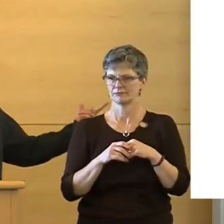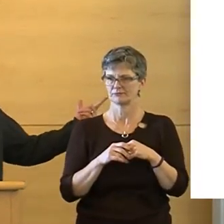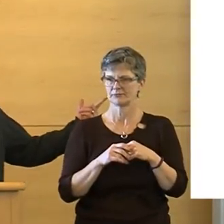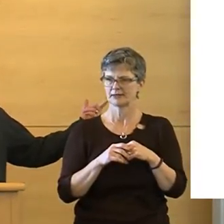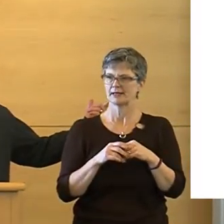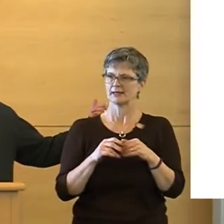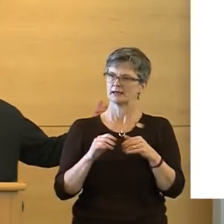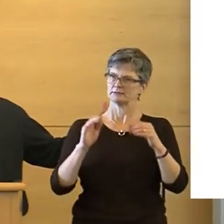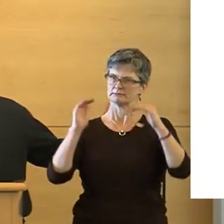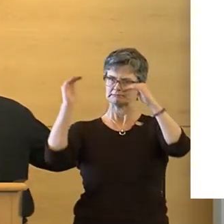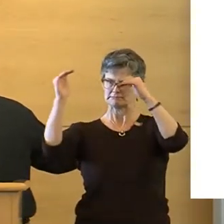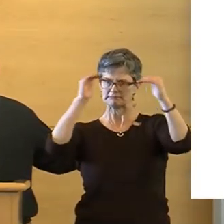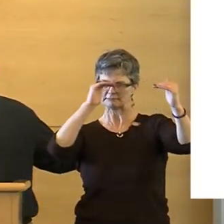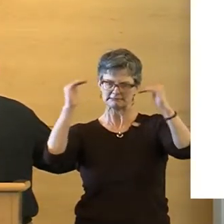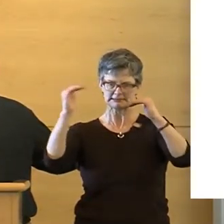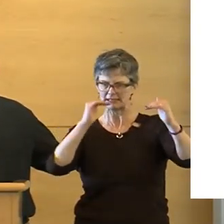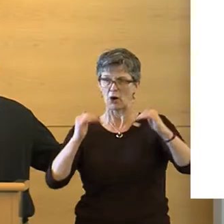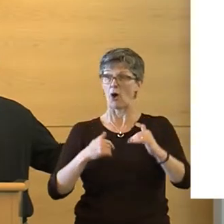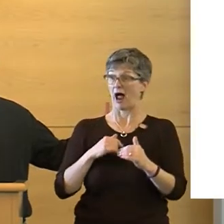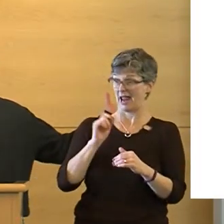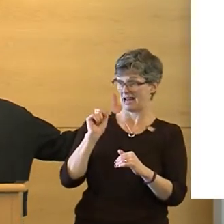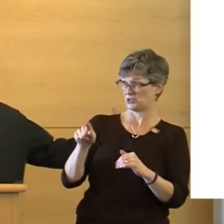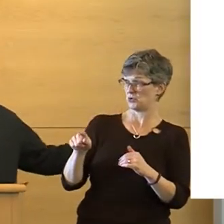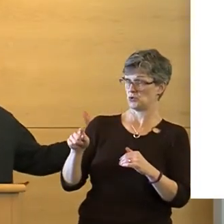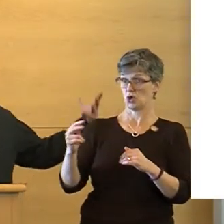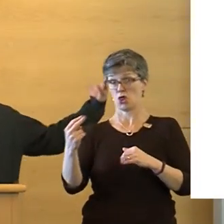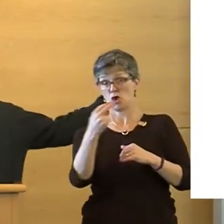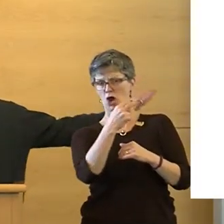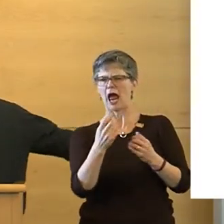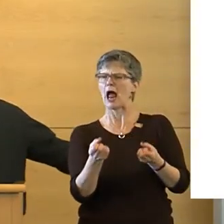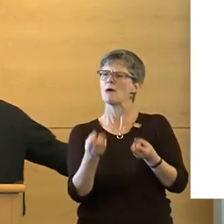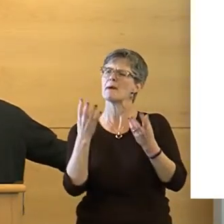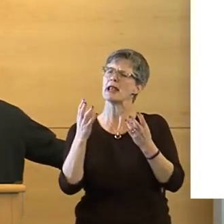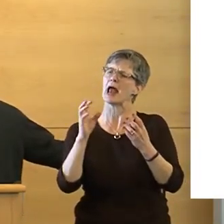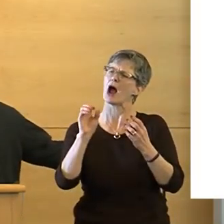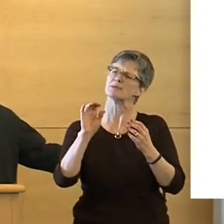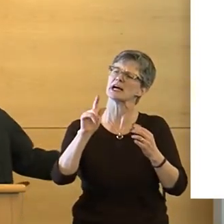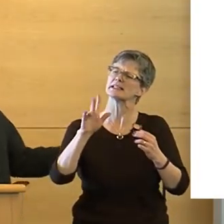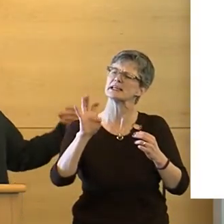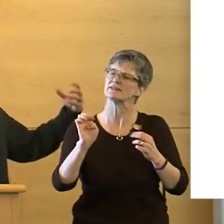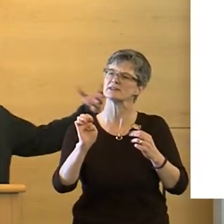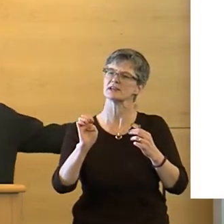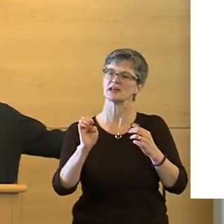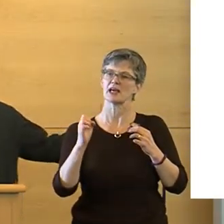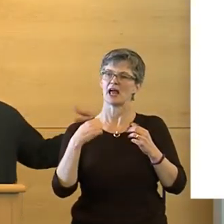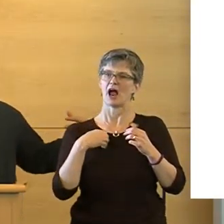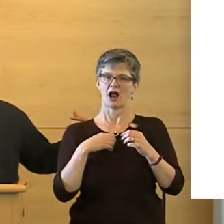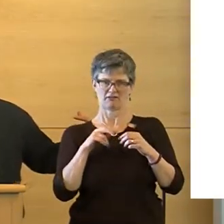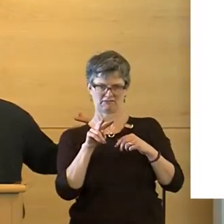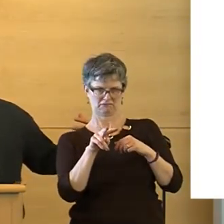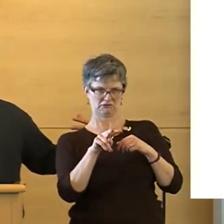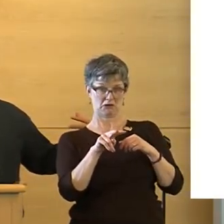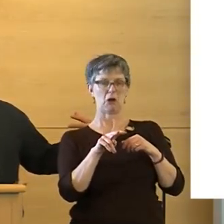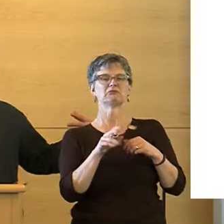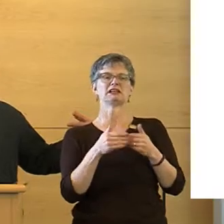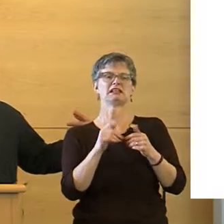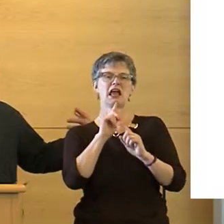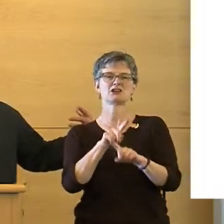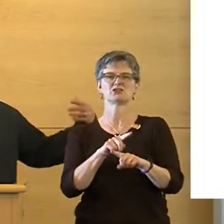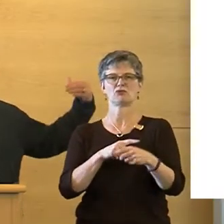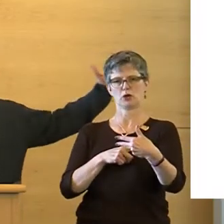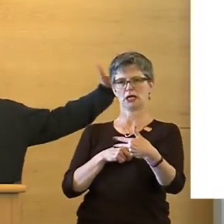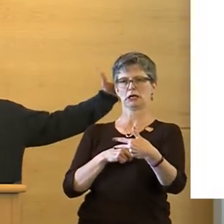content. Under the textbook heading, there's a paragraph. Underneath course objectives, there are three list items, each